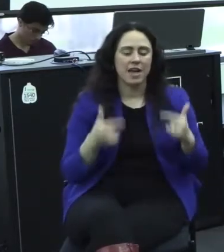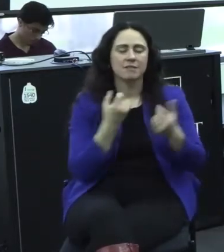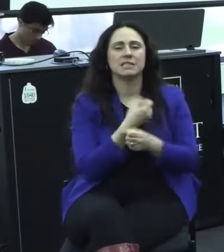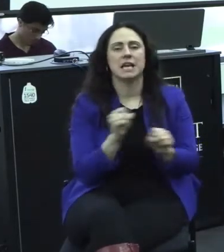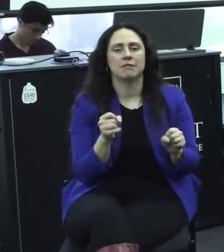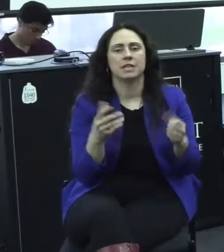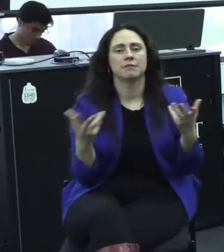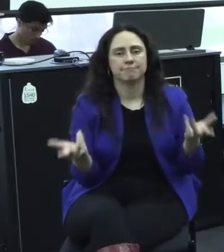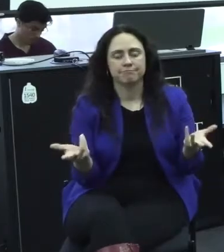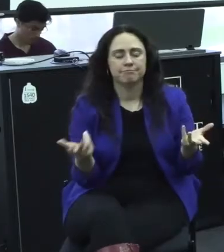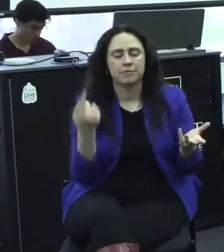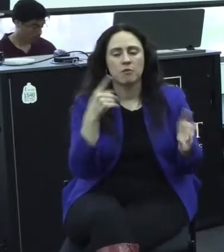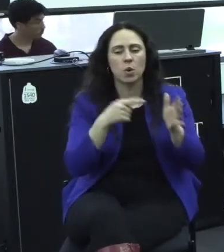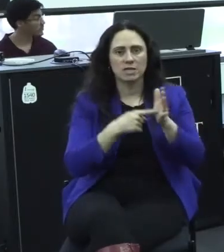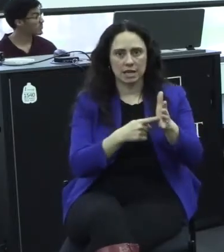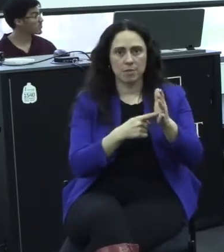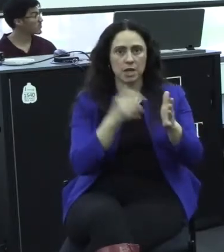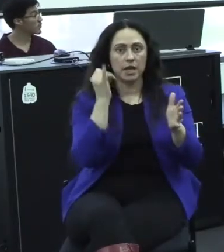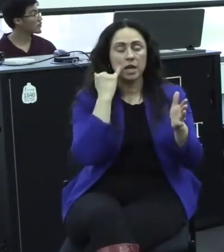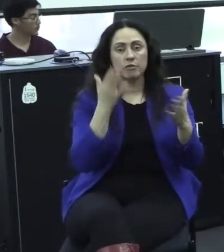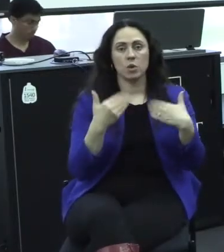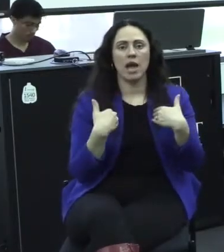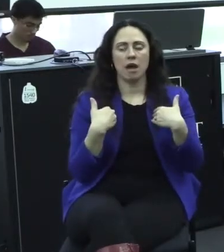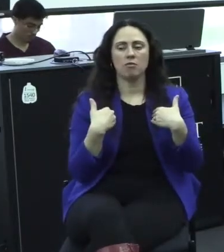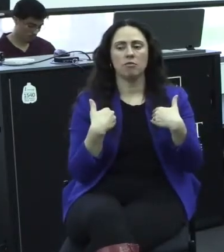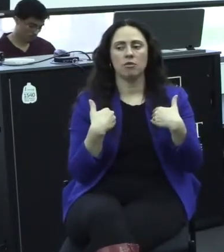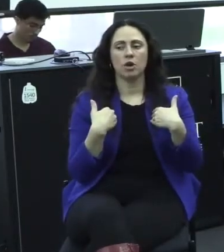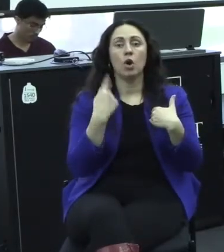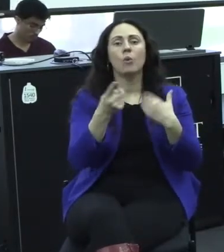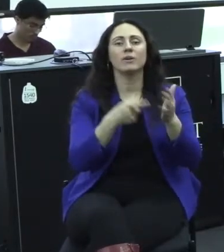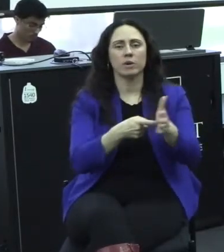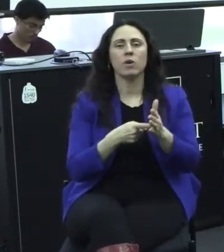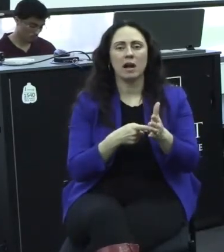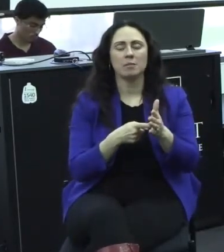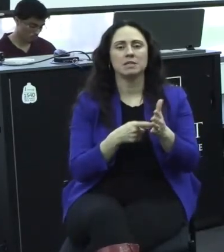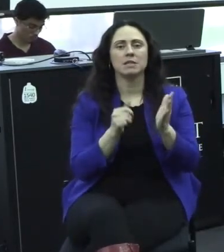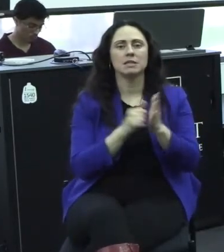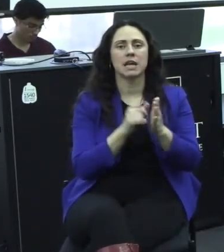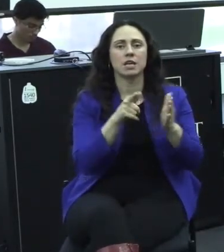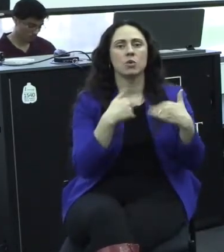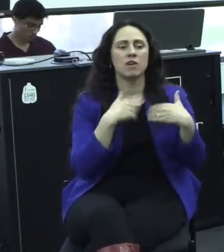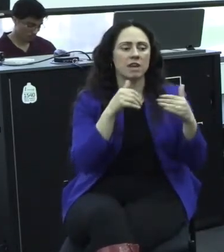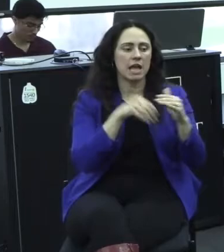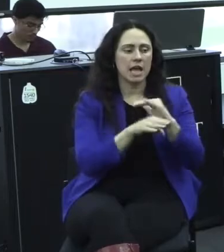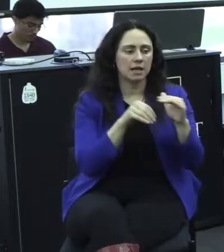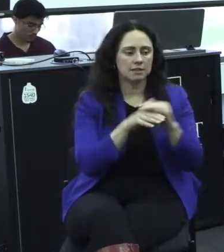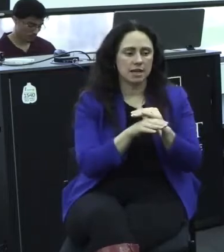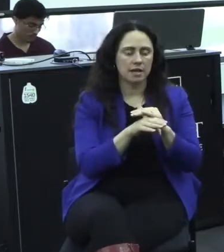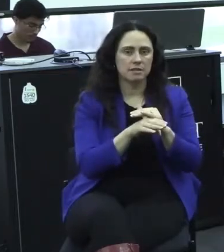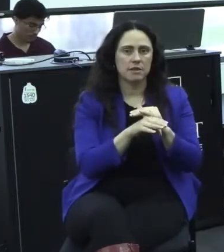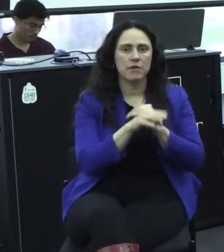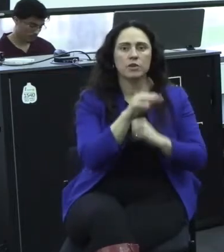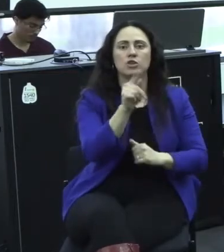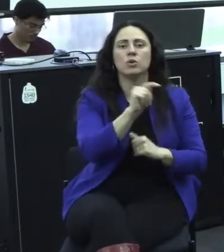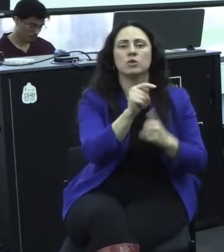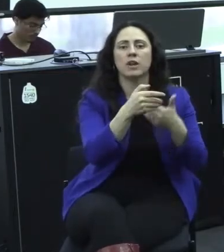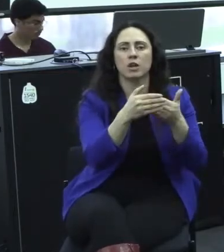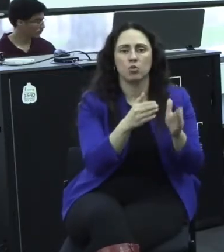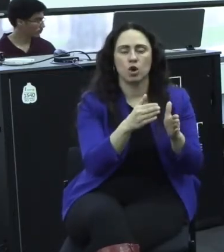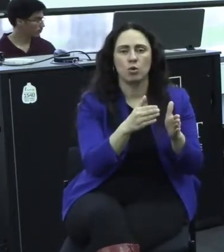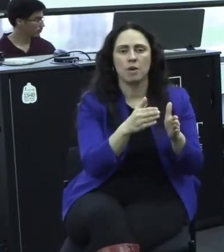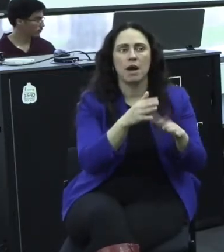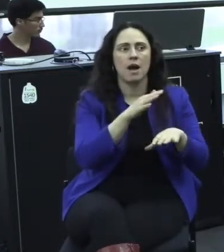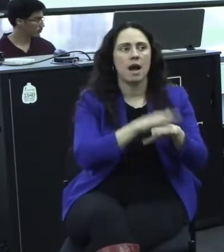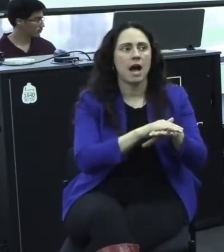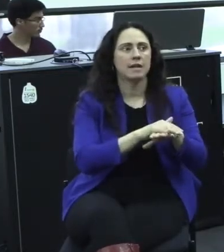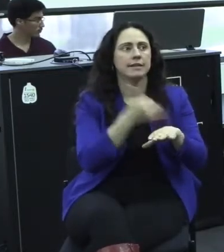okay? So for example, if you have, one of the requirements is that you have access to a toilet room